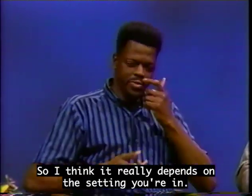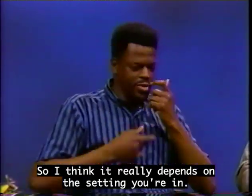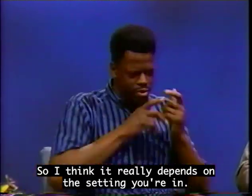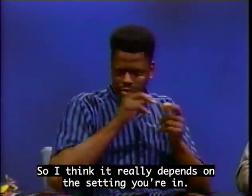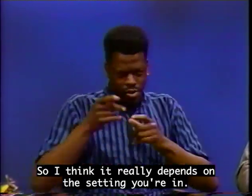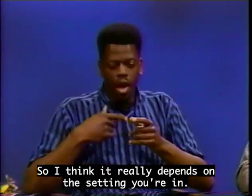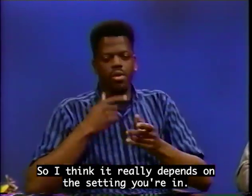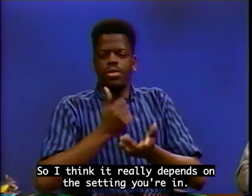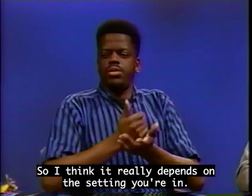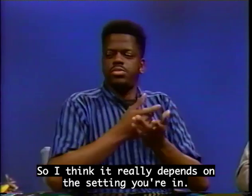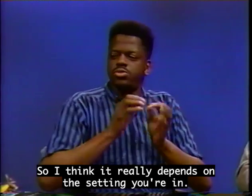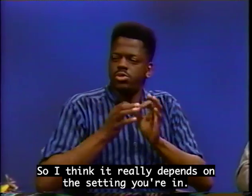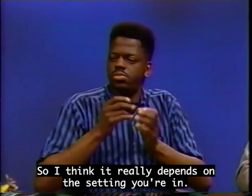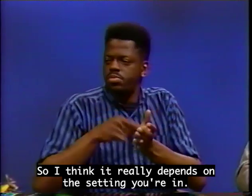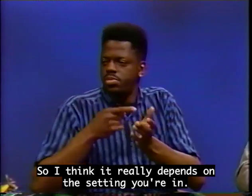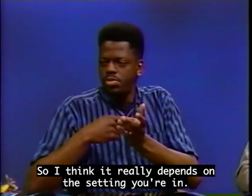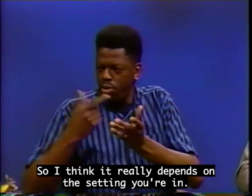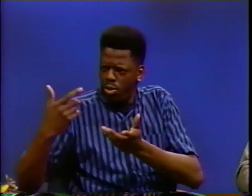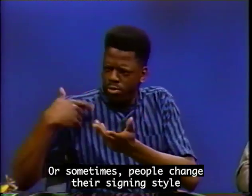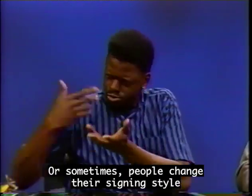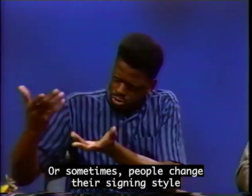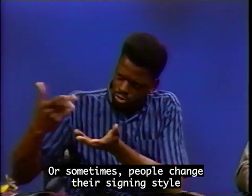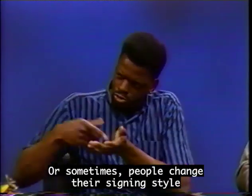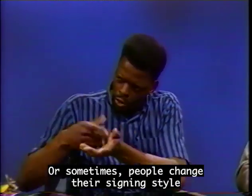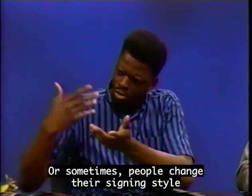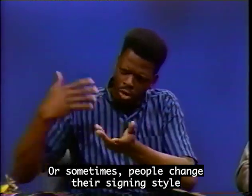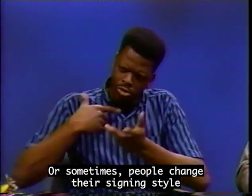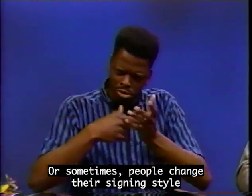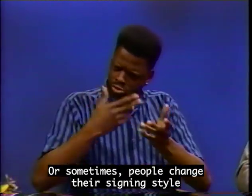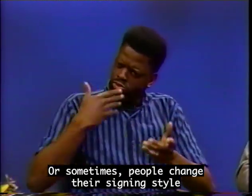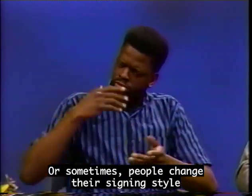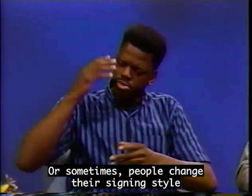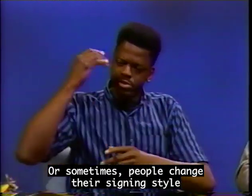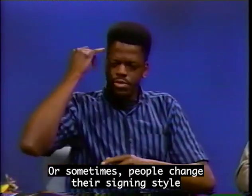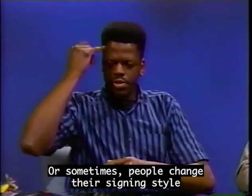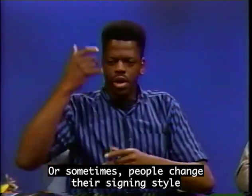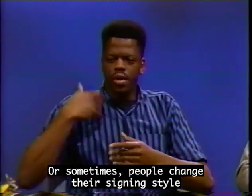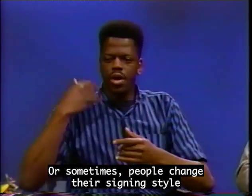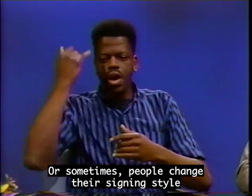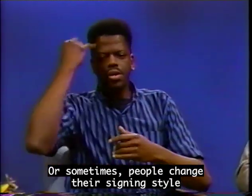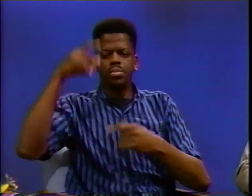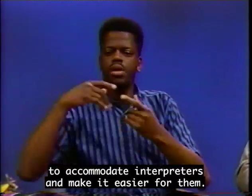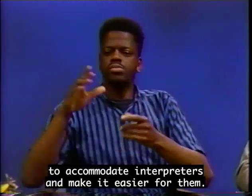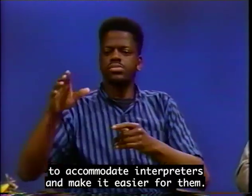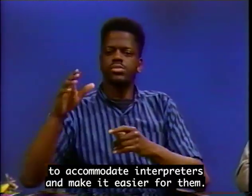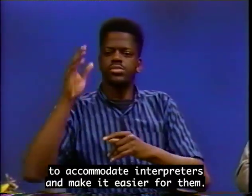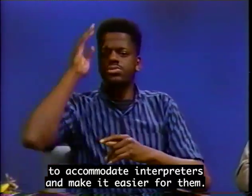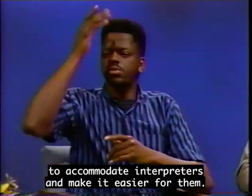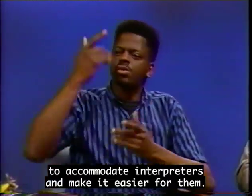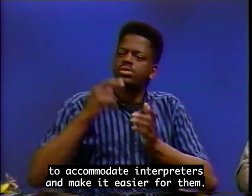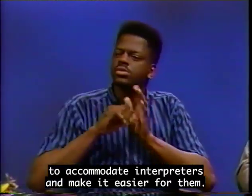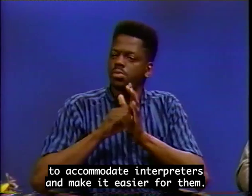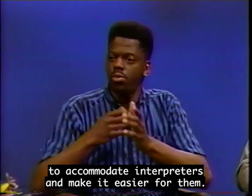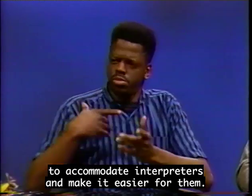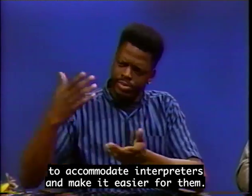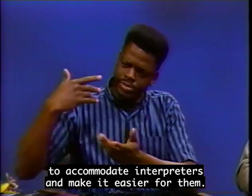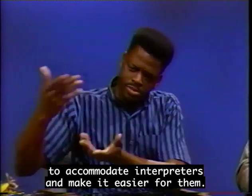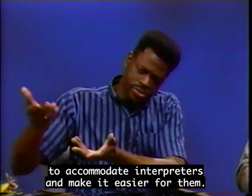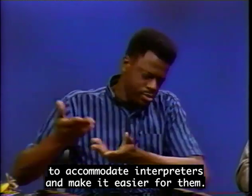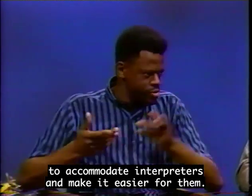on the setting you're in. Or sometimes people change their signing style to accommodate interpreters and make it easier for